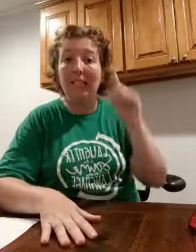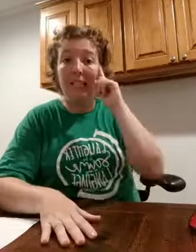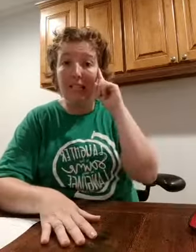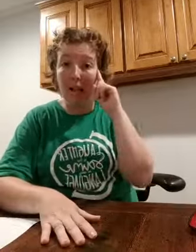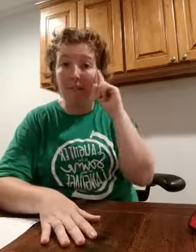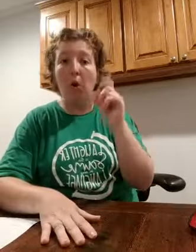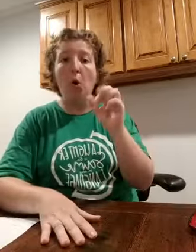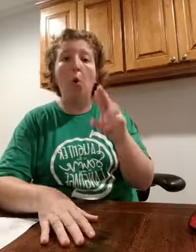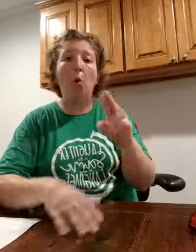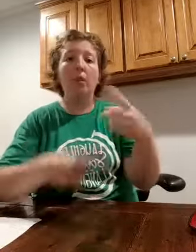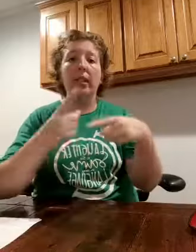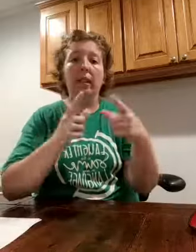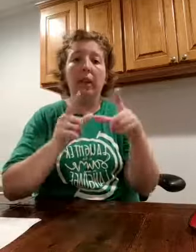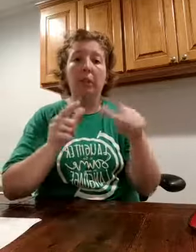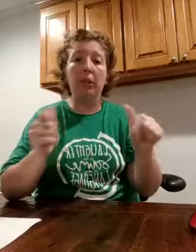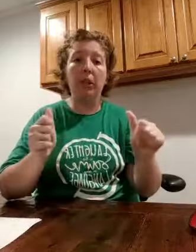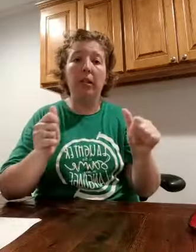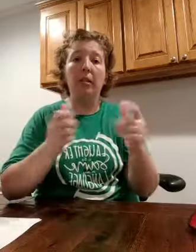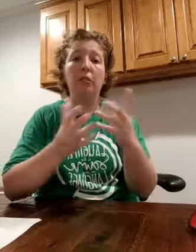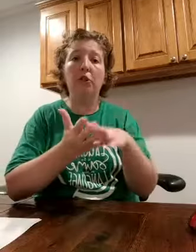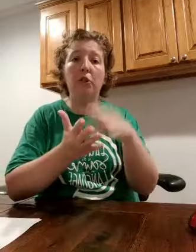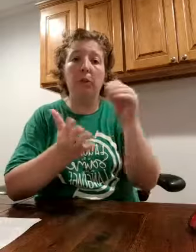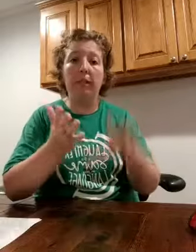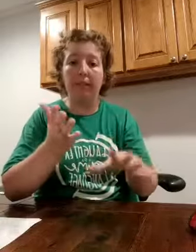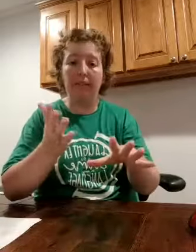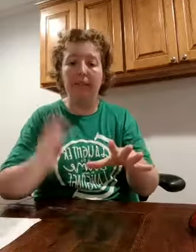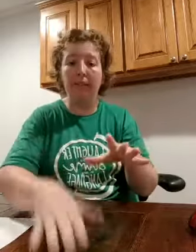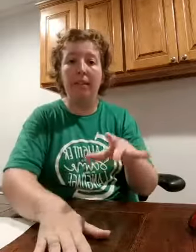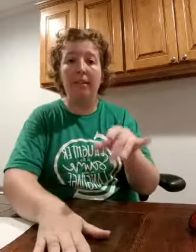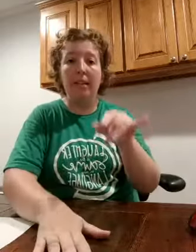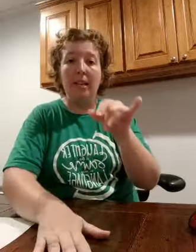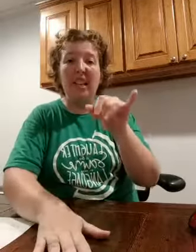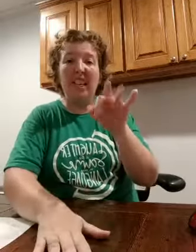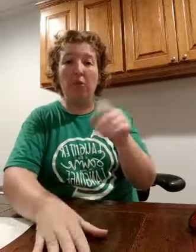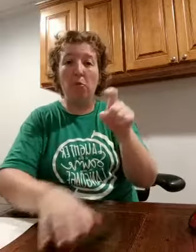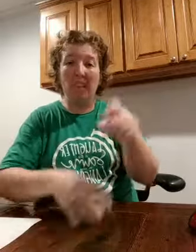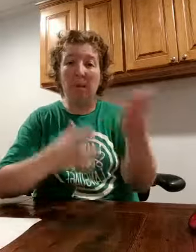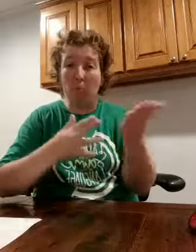Deaf or sign language students, if you need a break